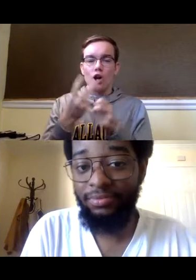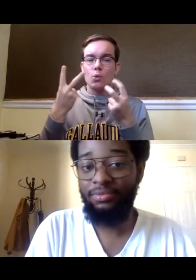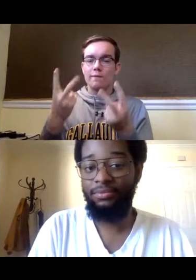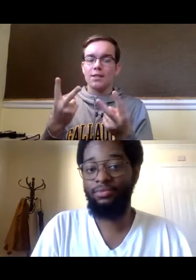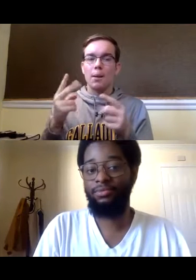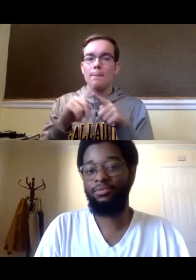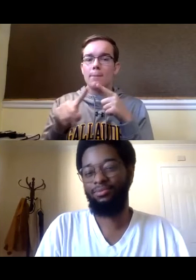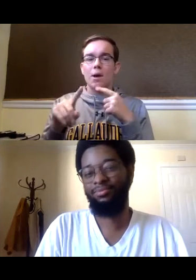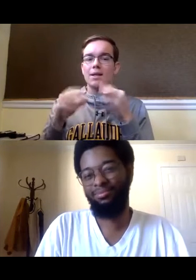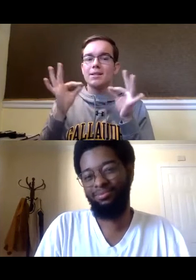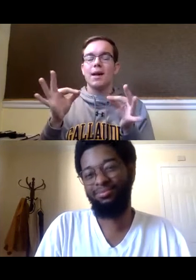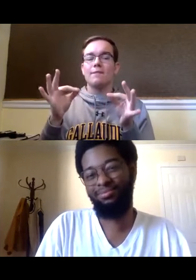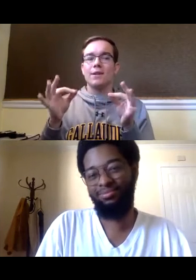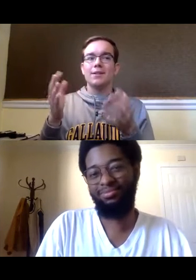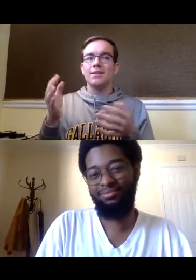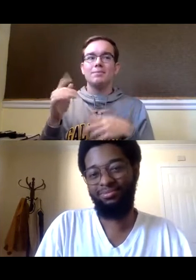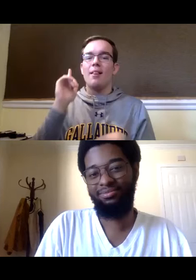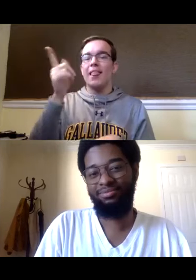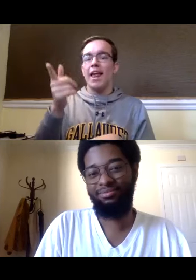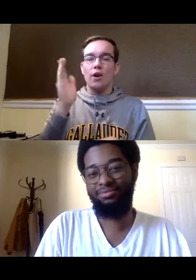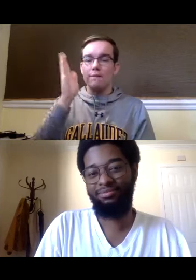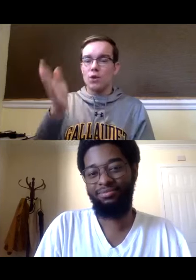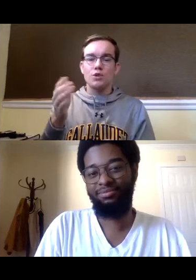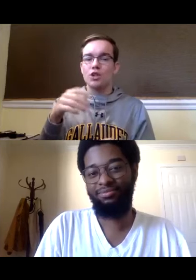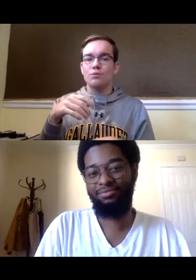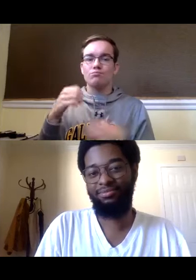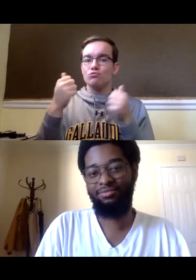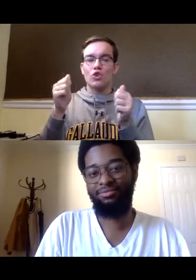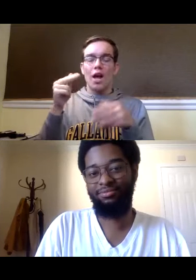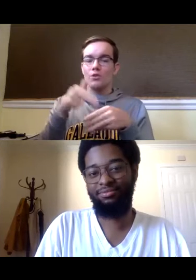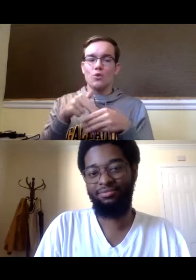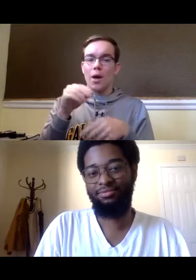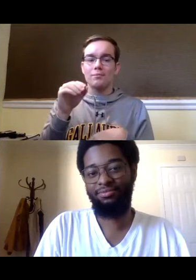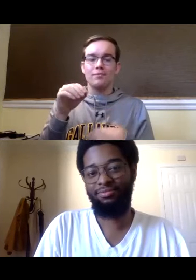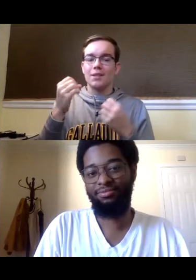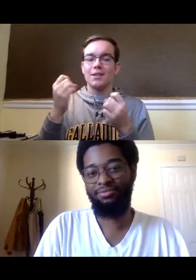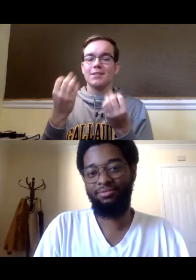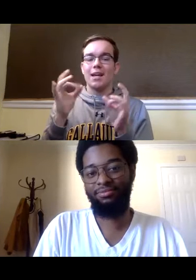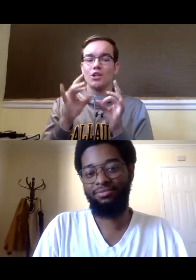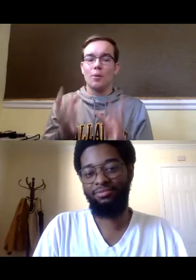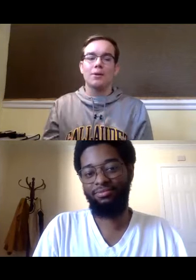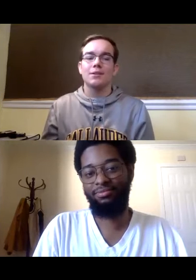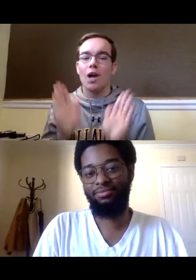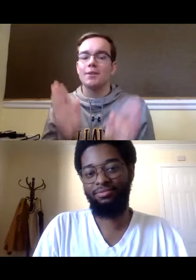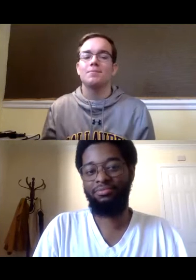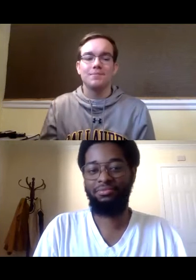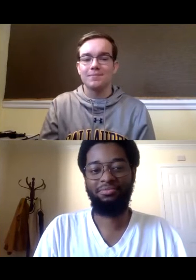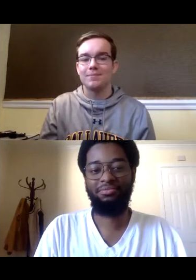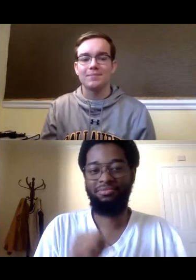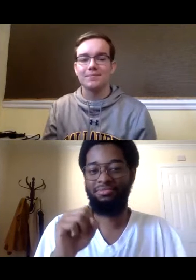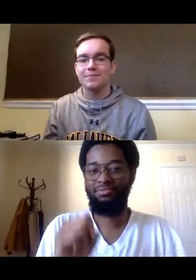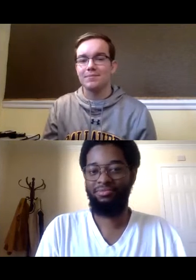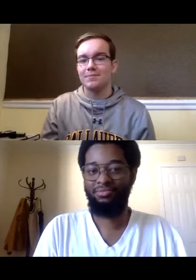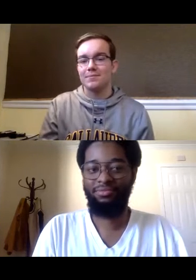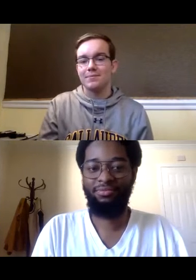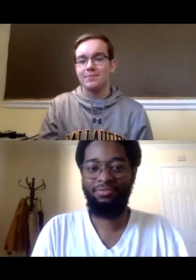with COVID-19, it may be a little hard to visit, but it's definitely worth a stop in the future. You can try to get